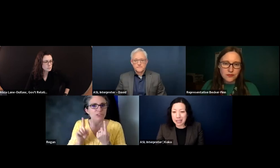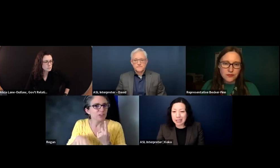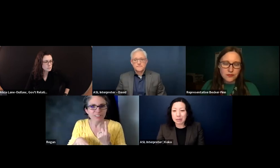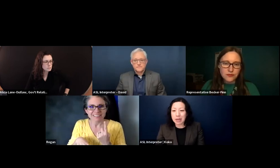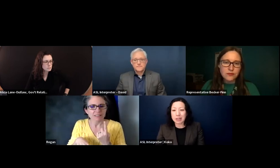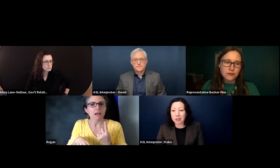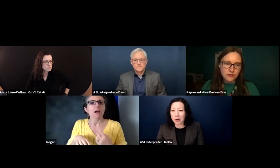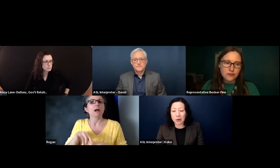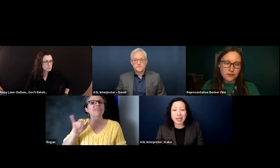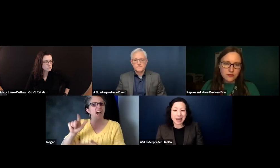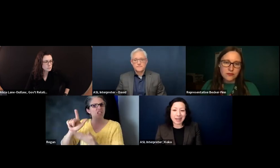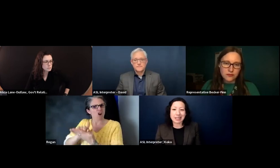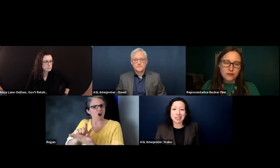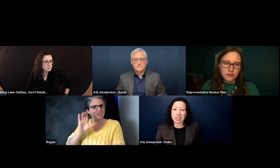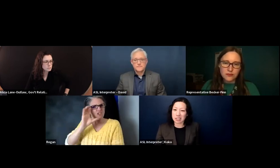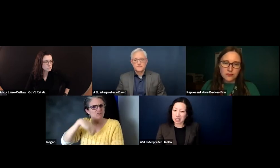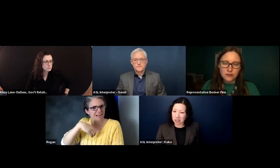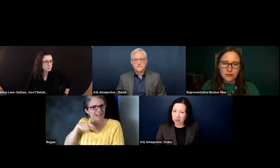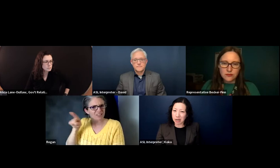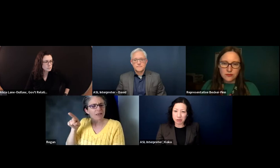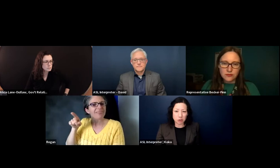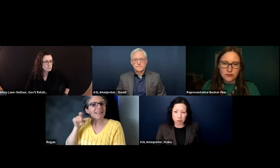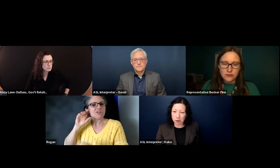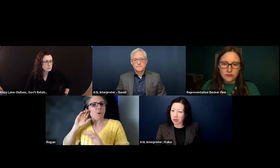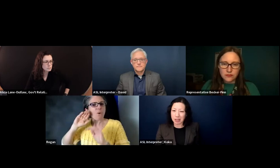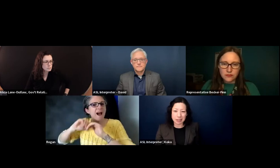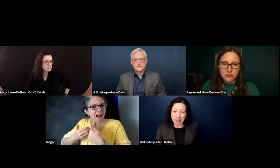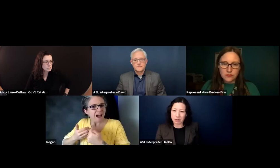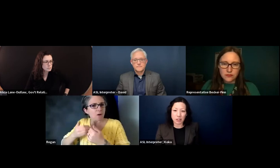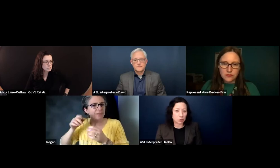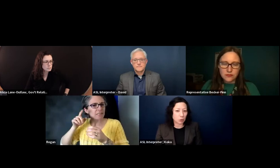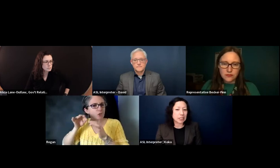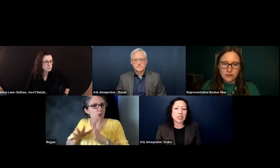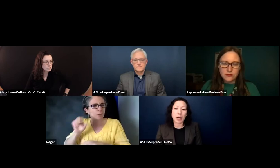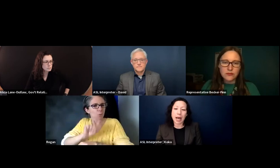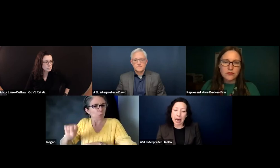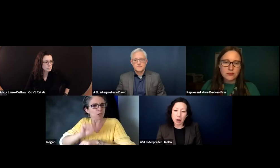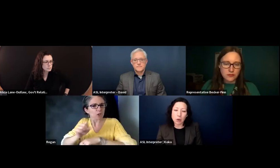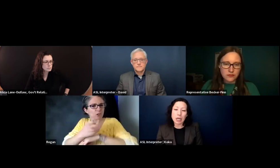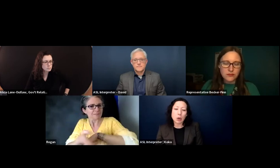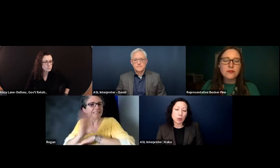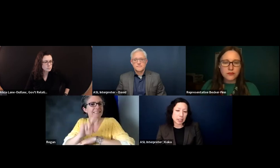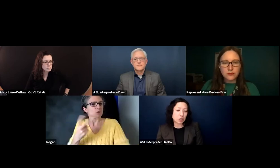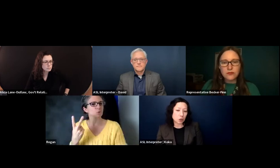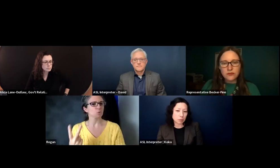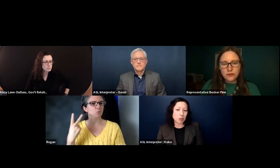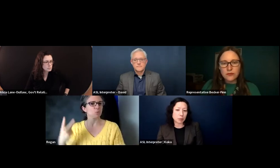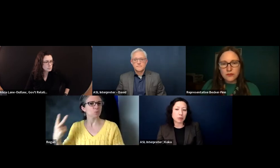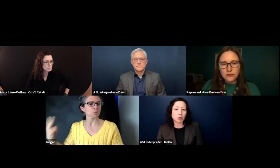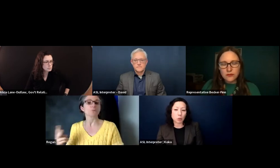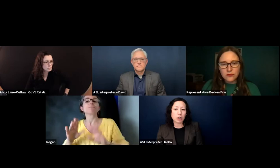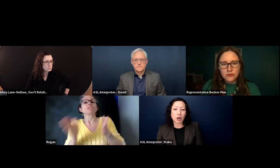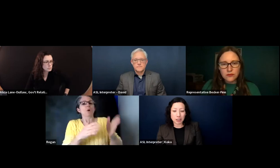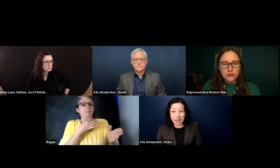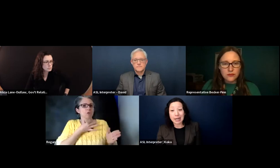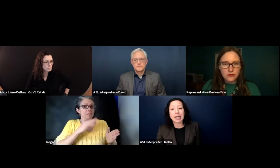able to team. And so in that case, just as a single deaf interpreter, that doesn't function well. And so how would the interpreters be